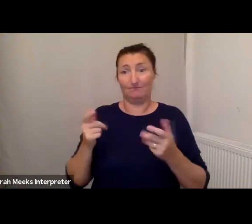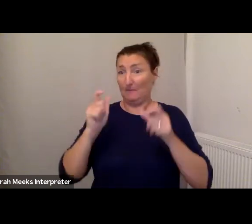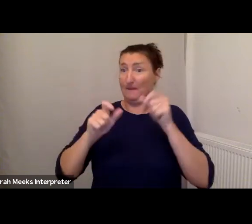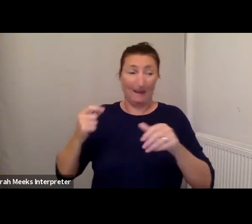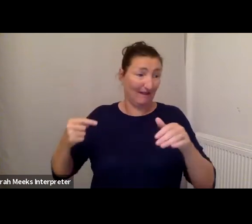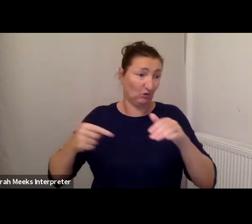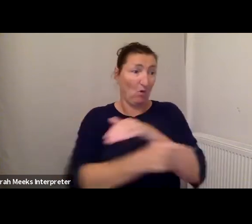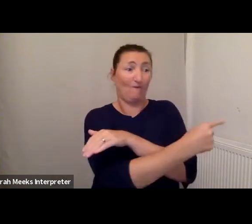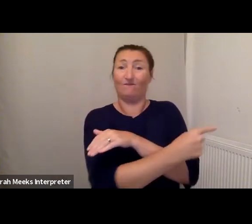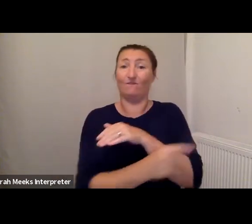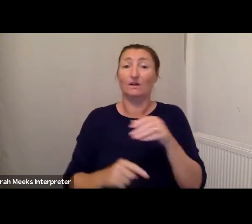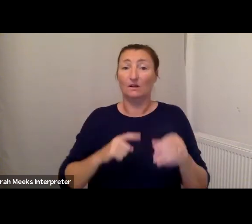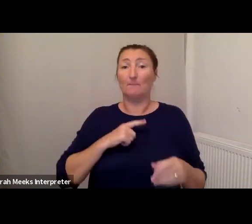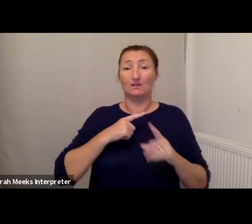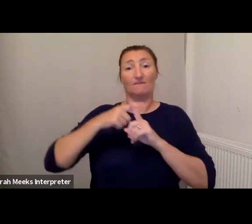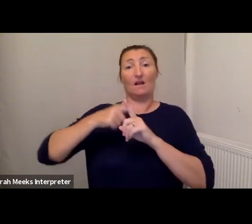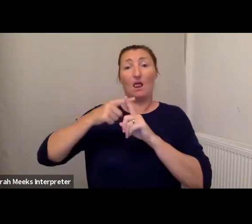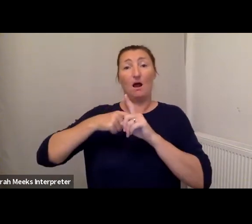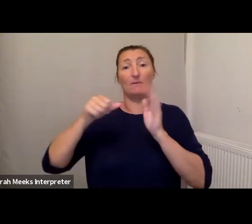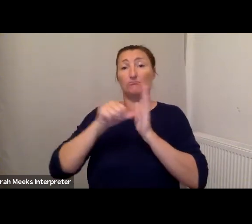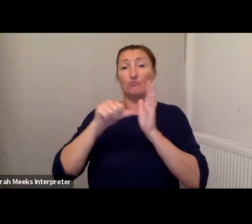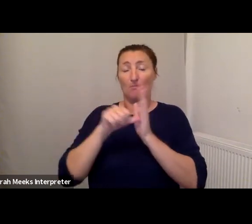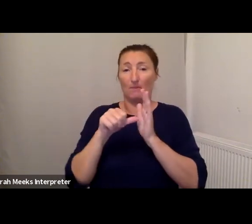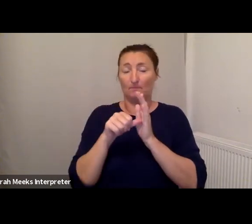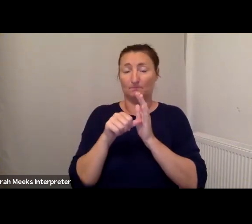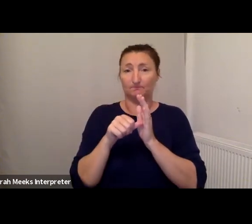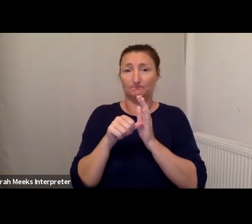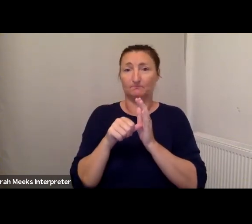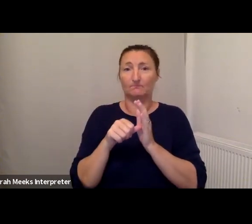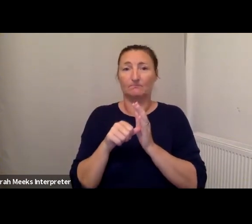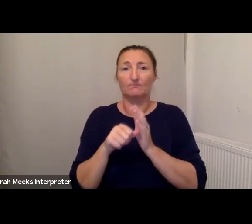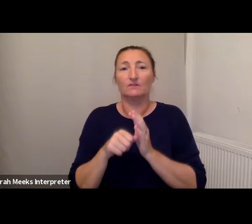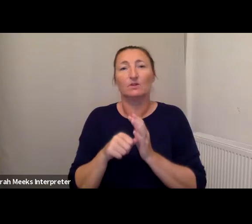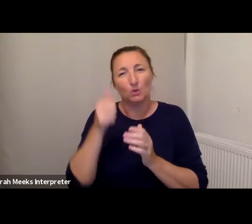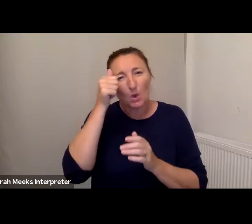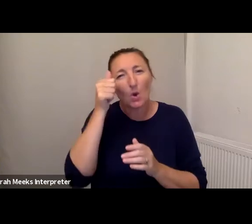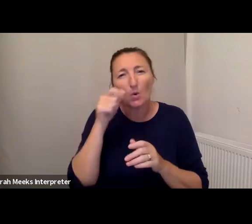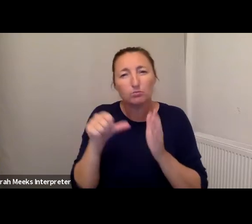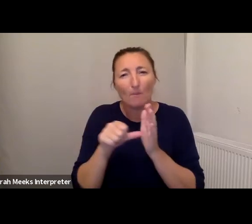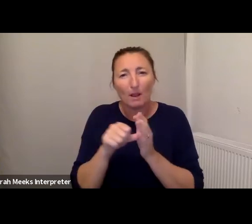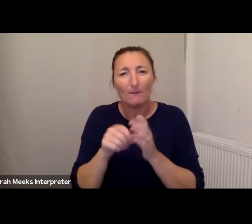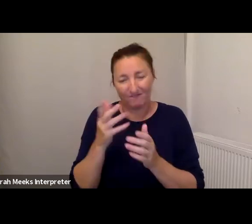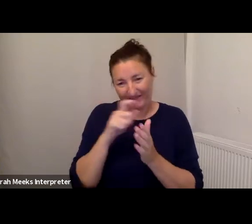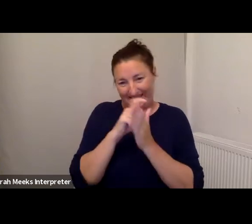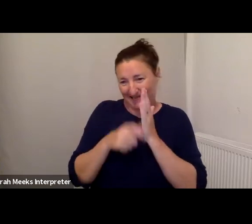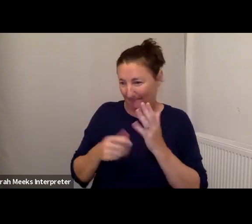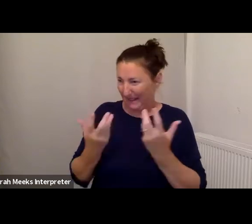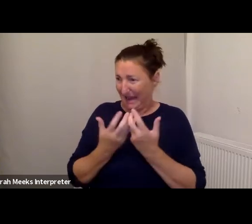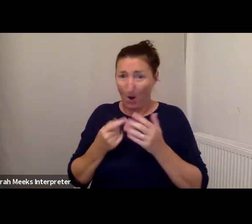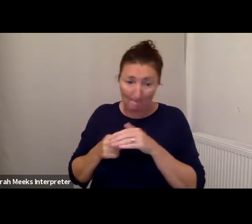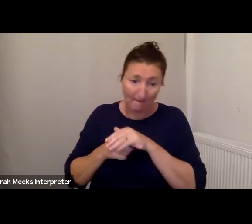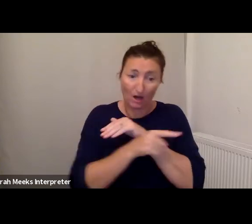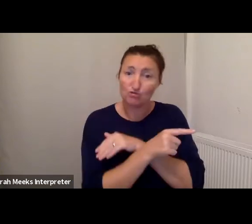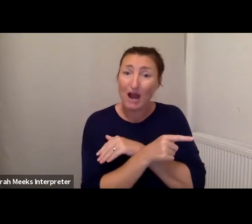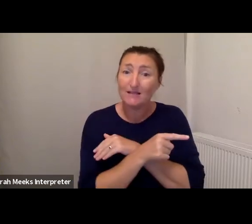climate-related issues. And again, some of those, the issues around migration can be very challenging for people with disabilities. They're not